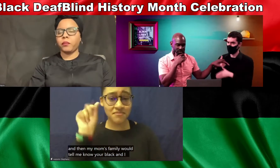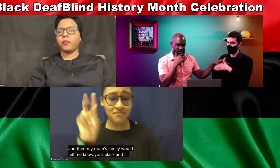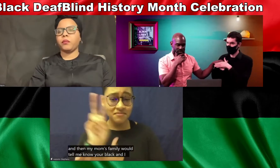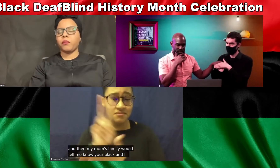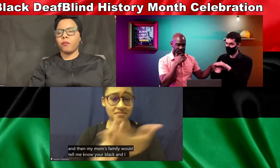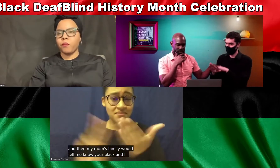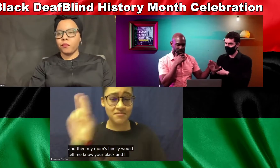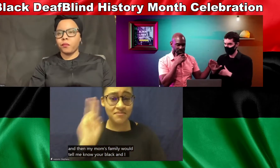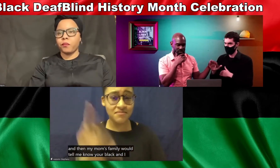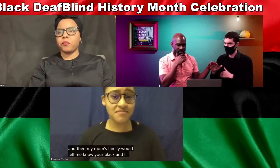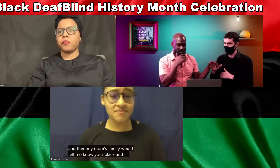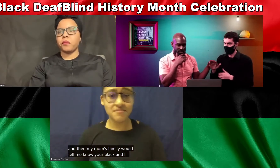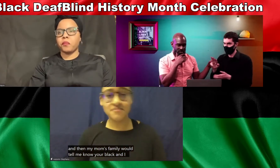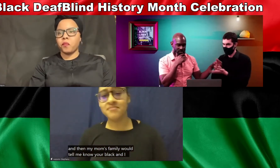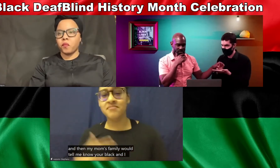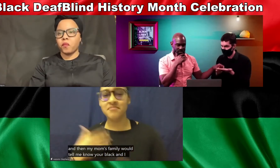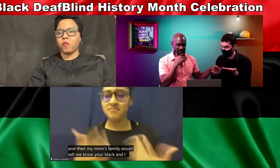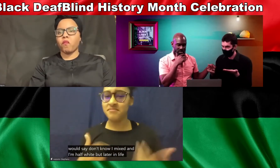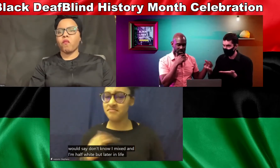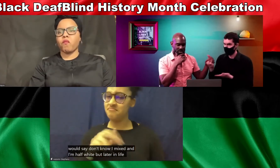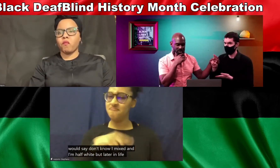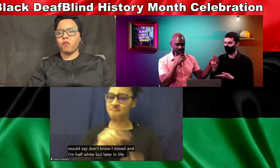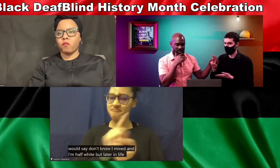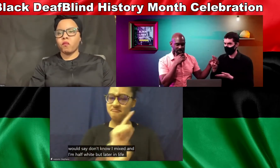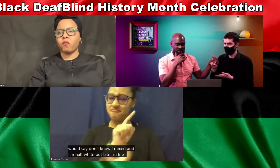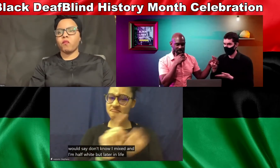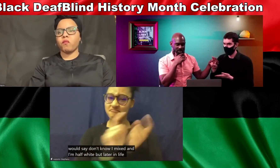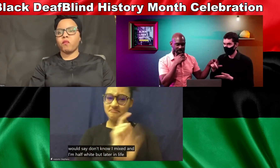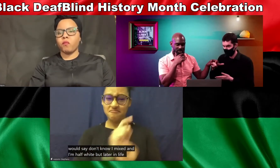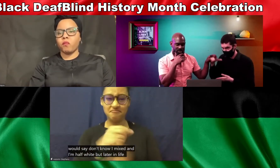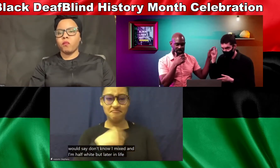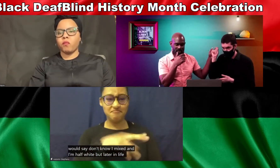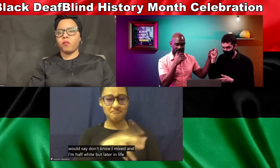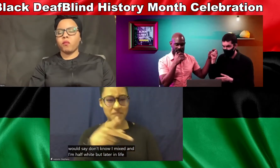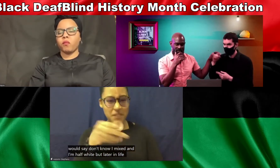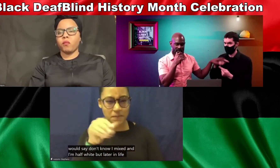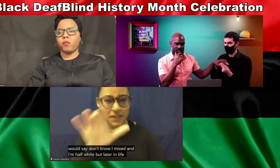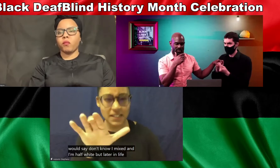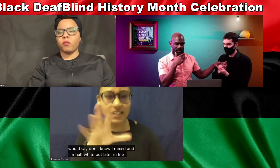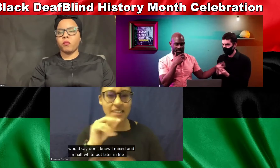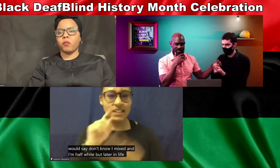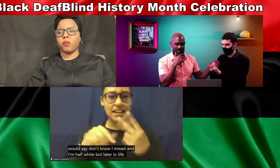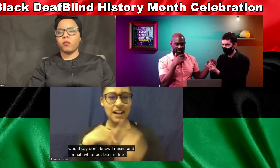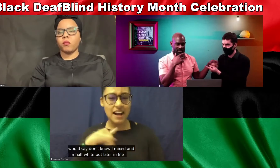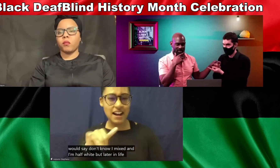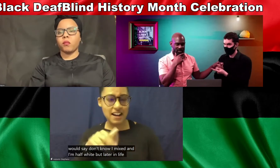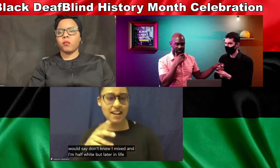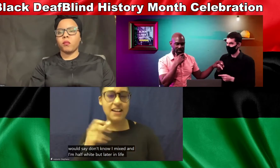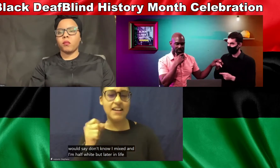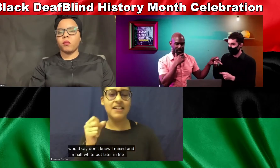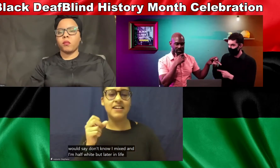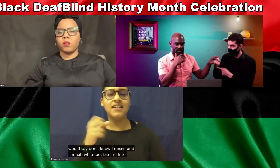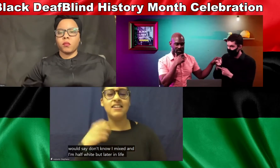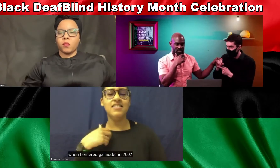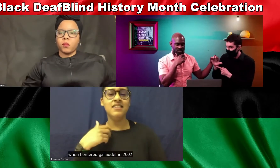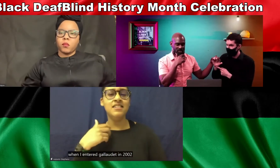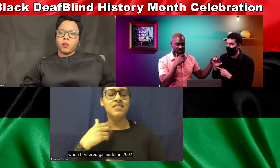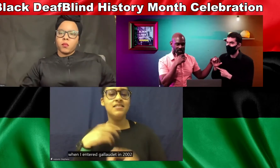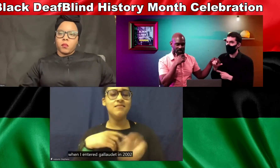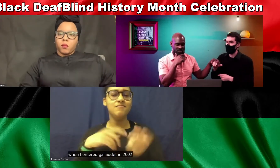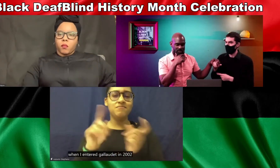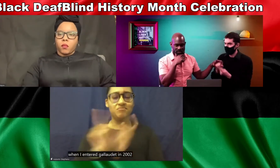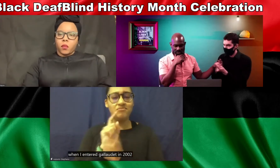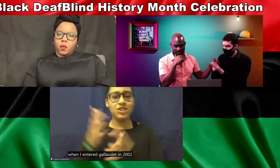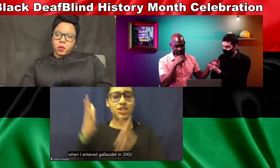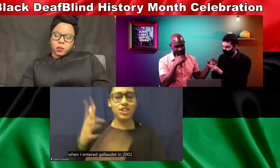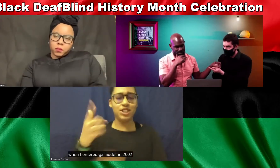life, when I entered Gallaudet in 2002, I met a lot of other people that were people of